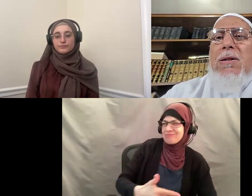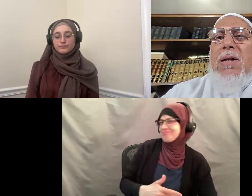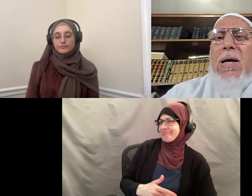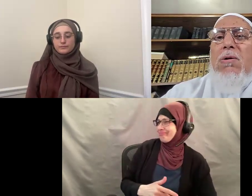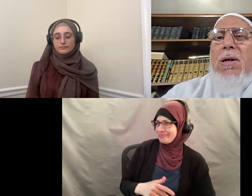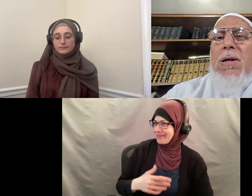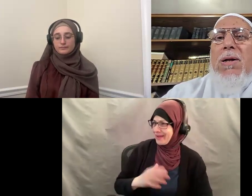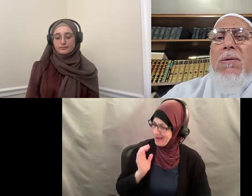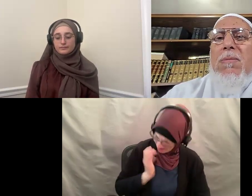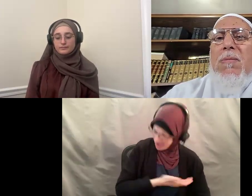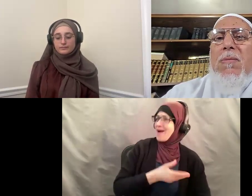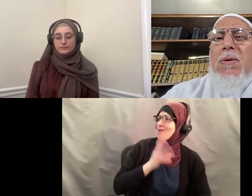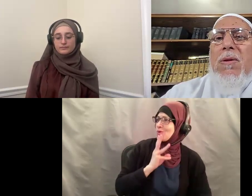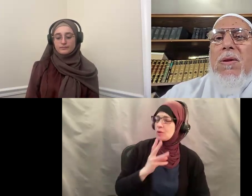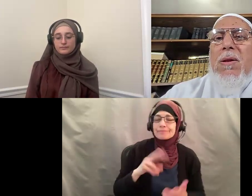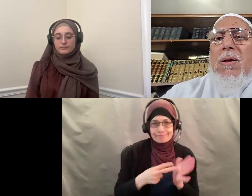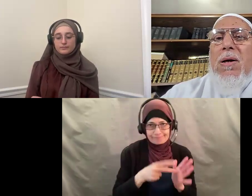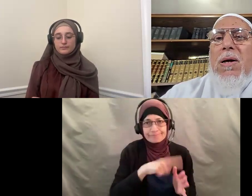They acted arrogantly.